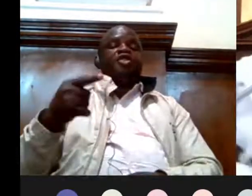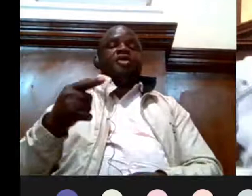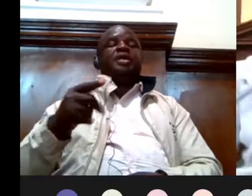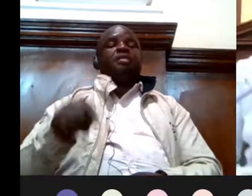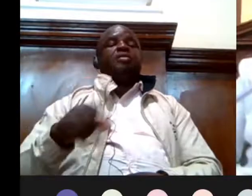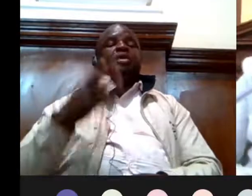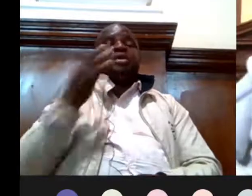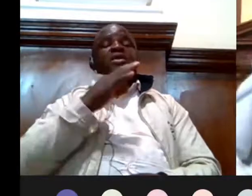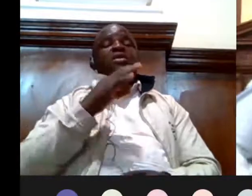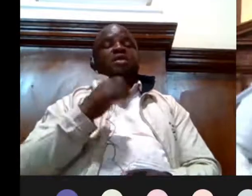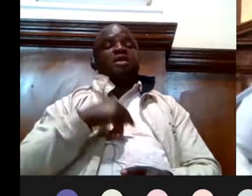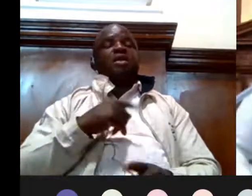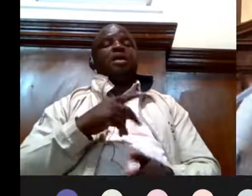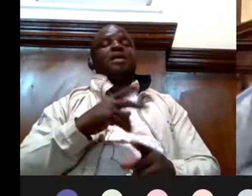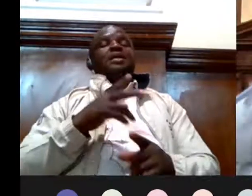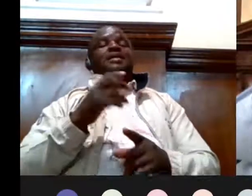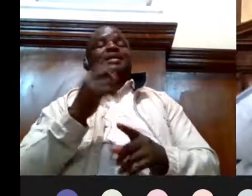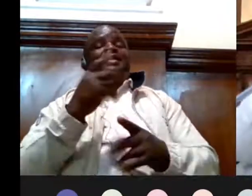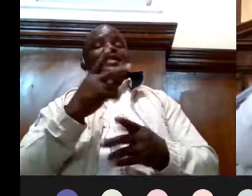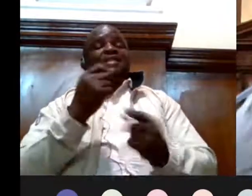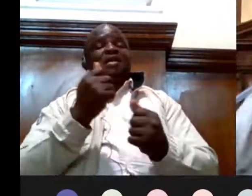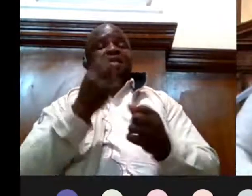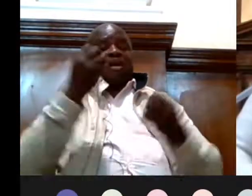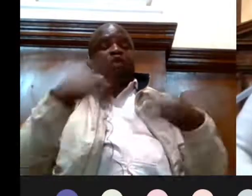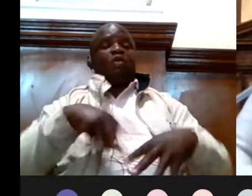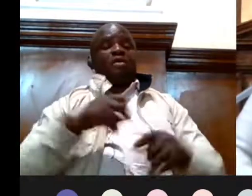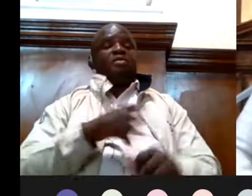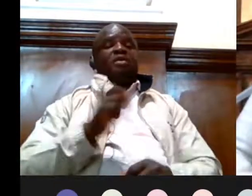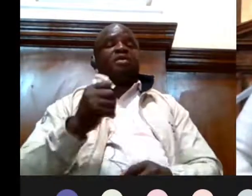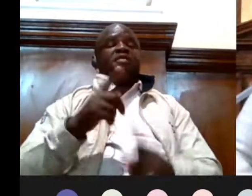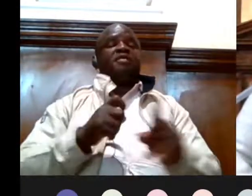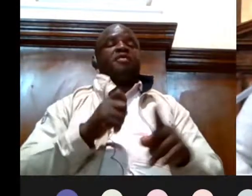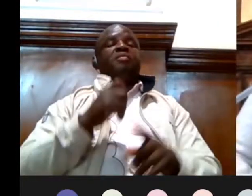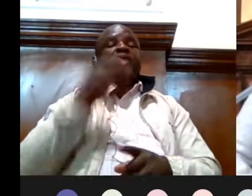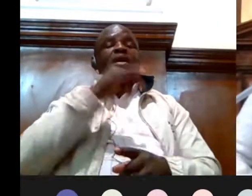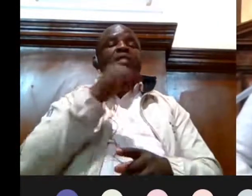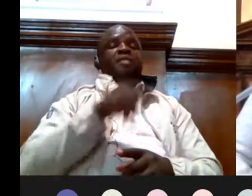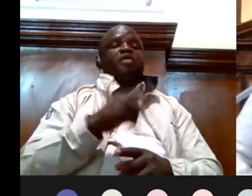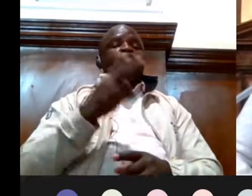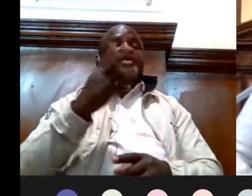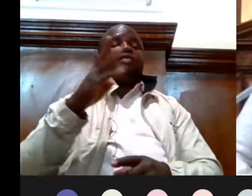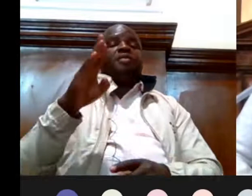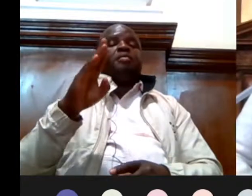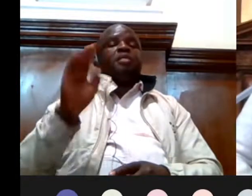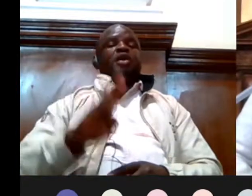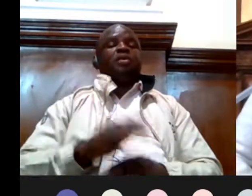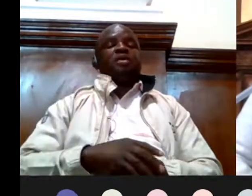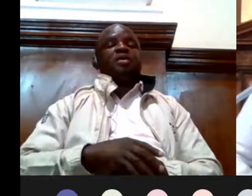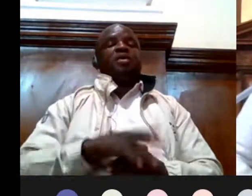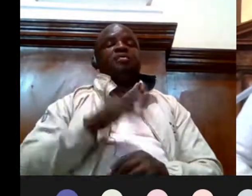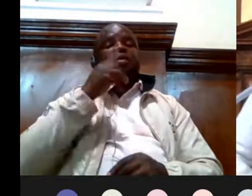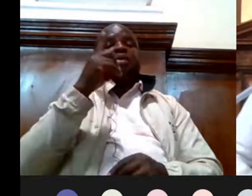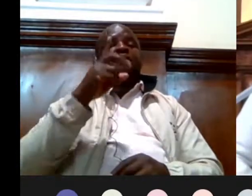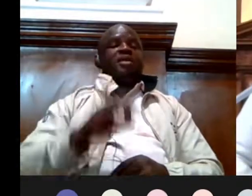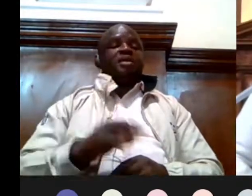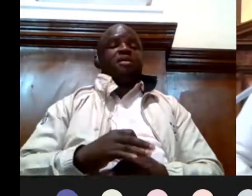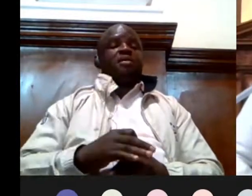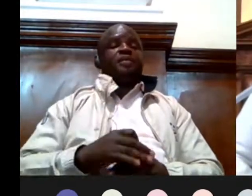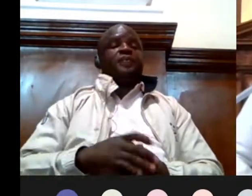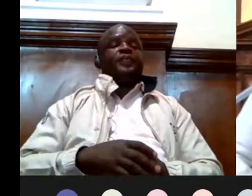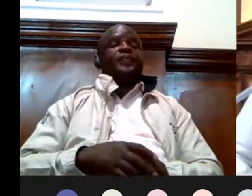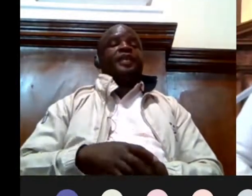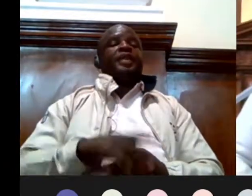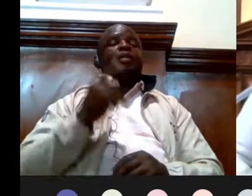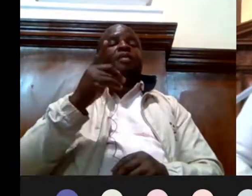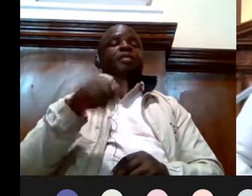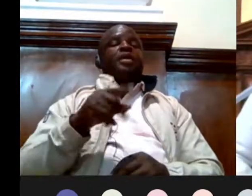of GBV between 28 billion to 42 billion per year. That is 1% roughly, 1.3